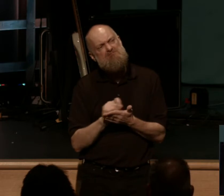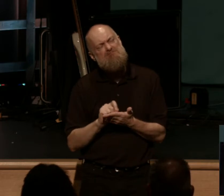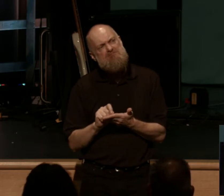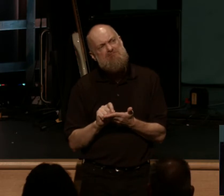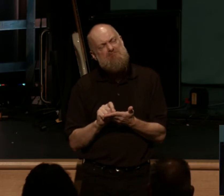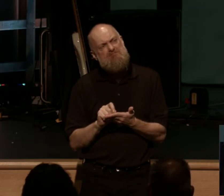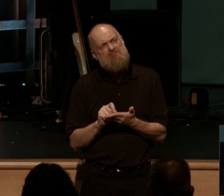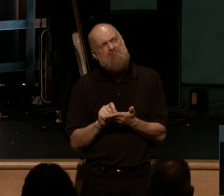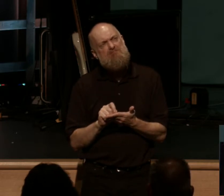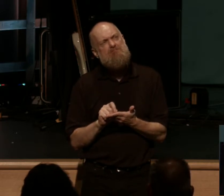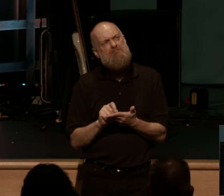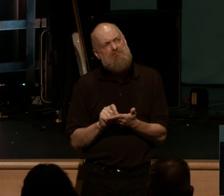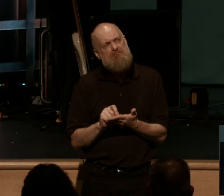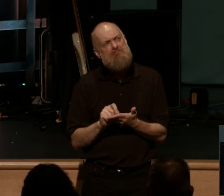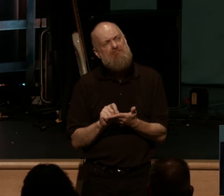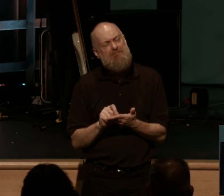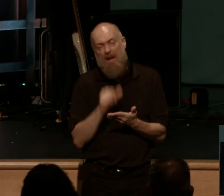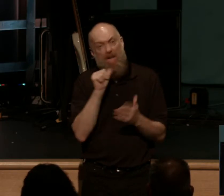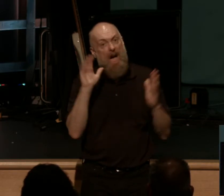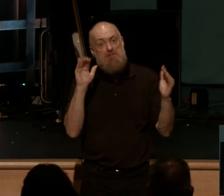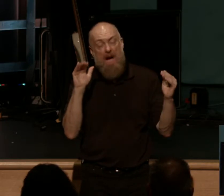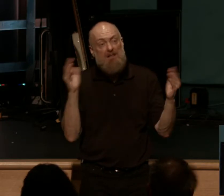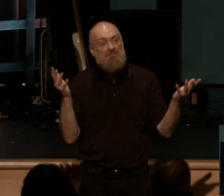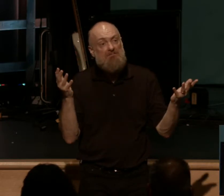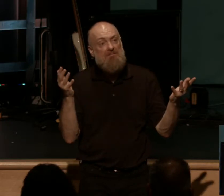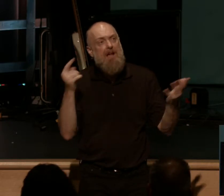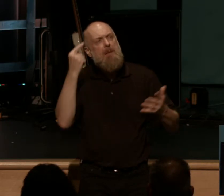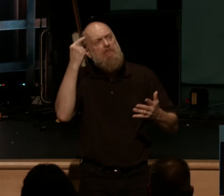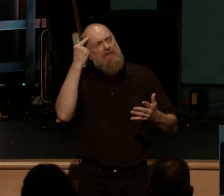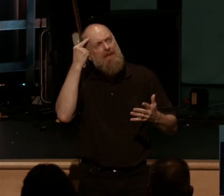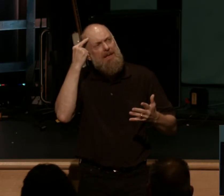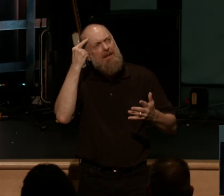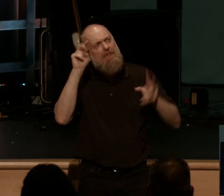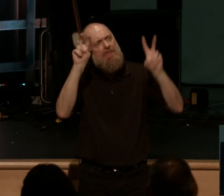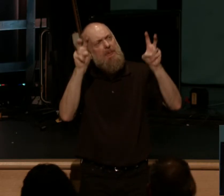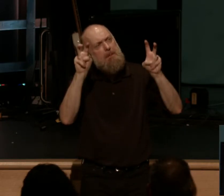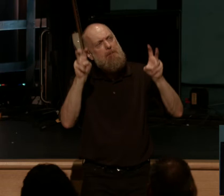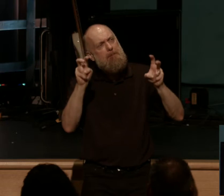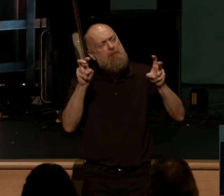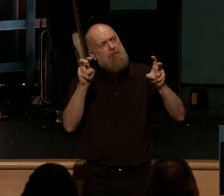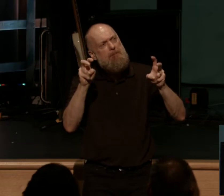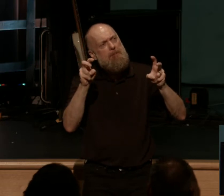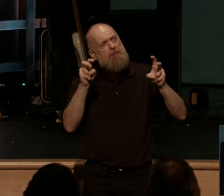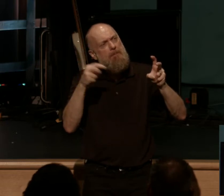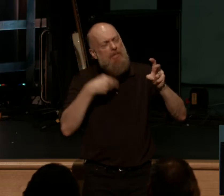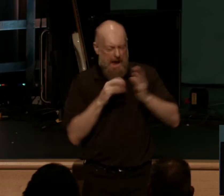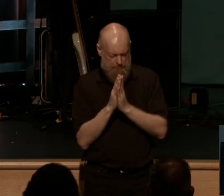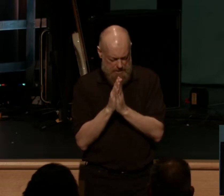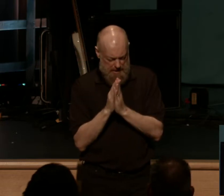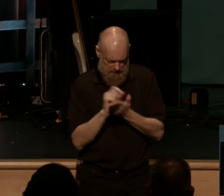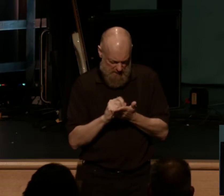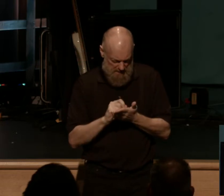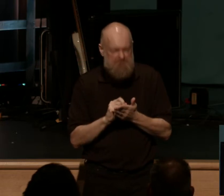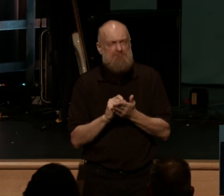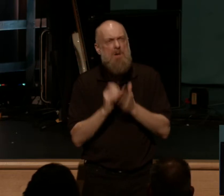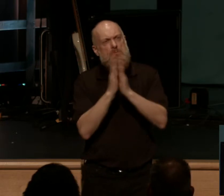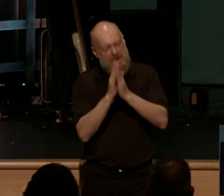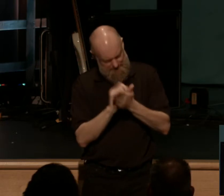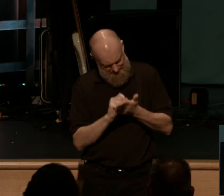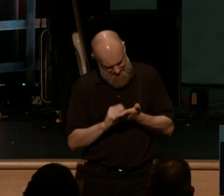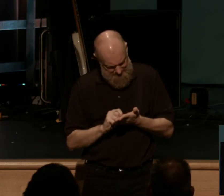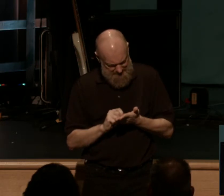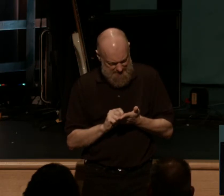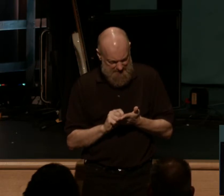and I just unexpectedly, I'm just thinking of these themes and praying as I'm writing, and all of a sudden I just